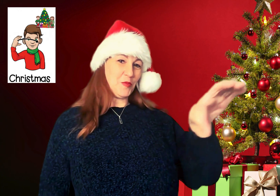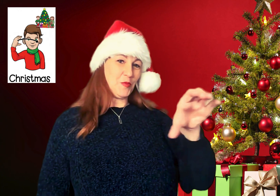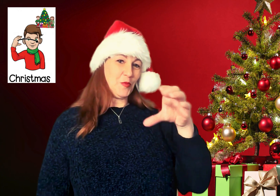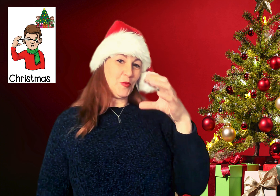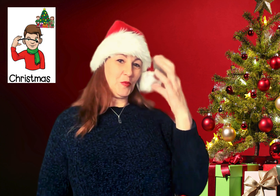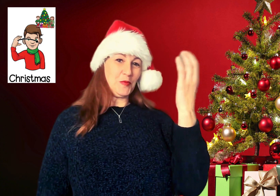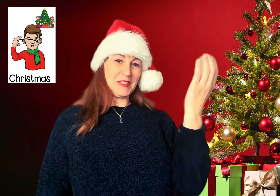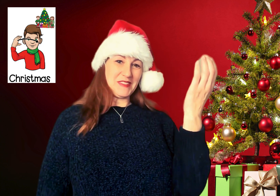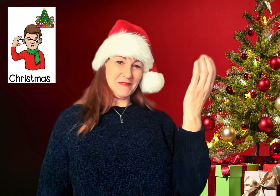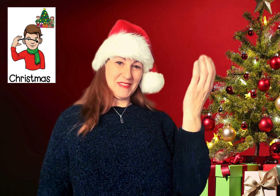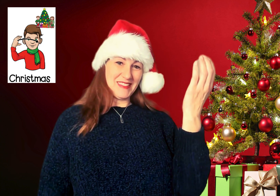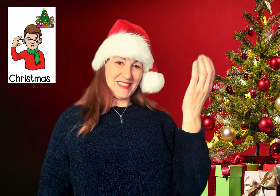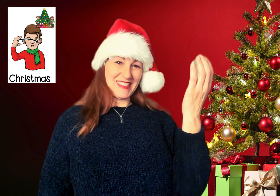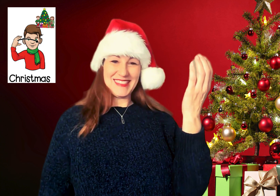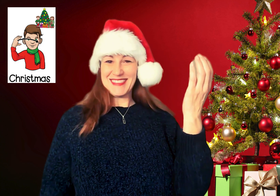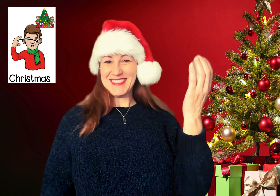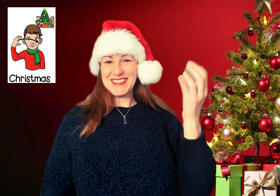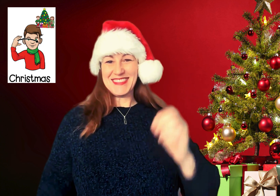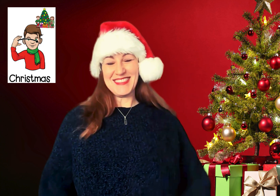Christmas.